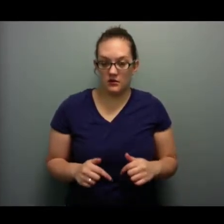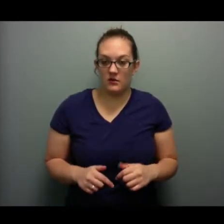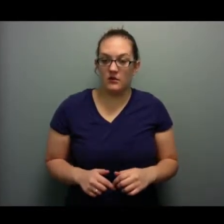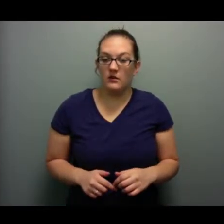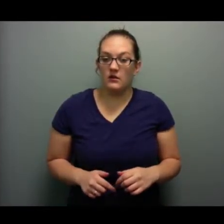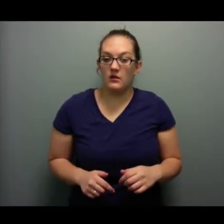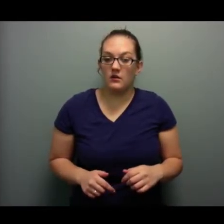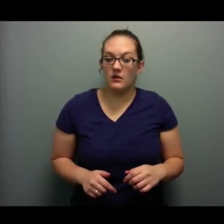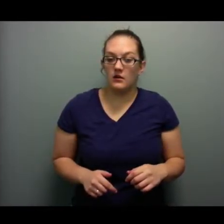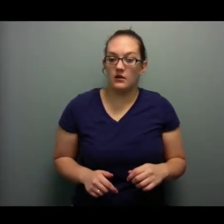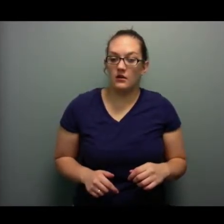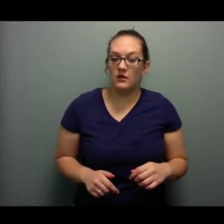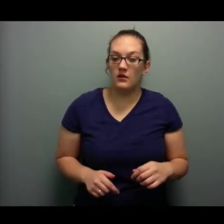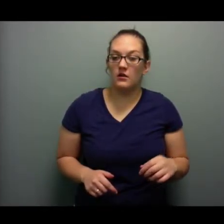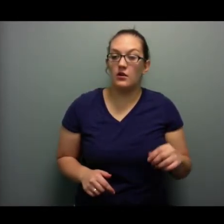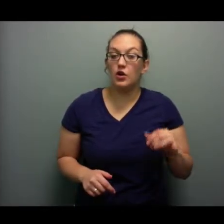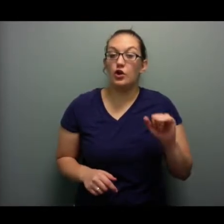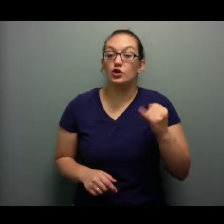Julie.